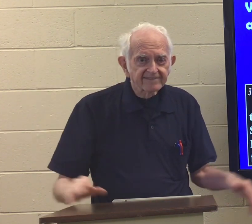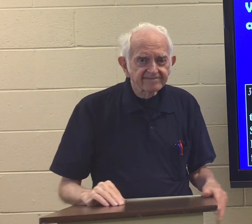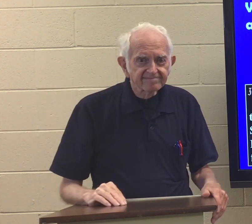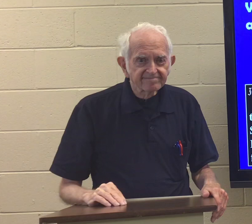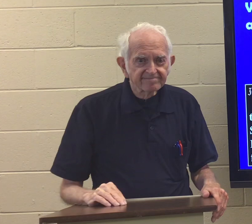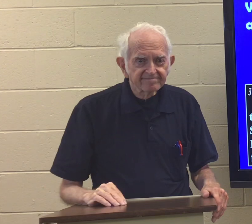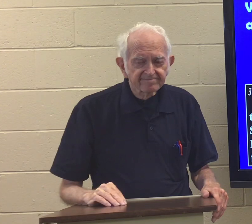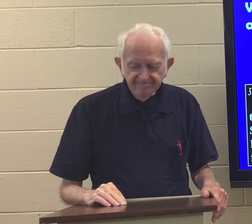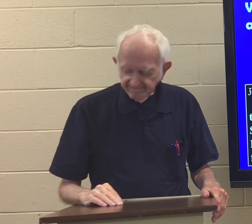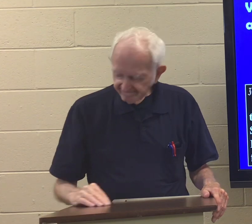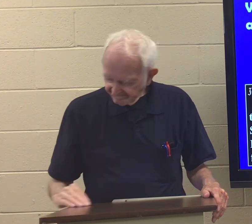light.